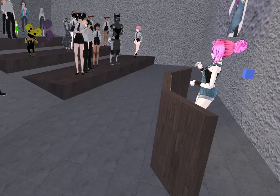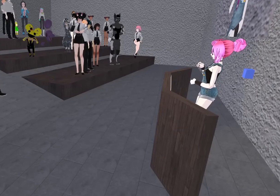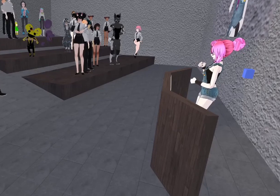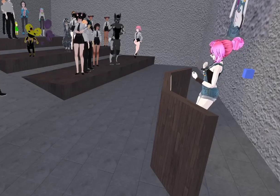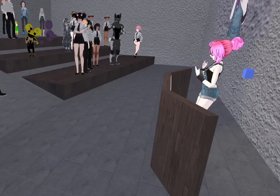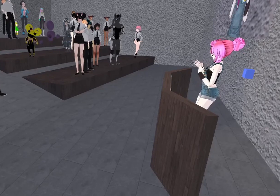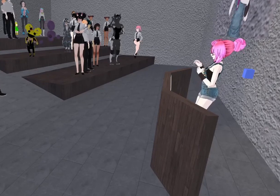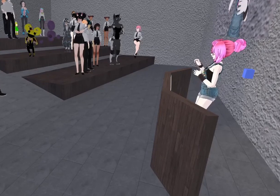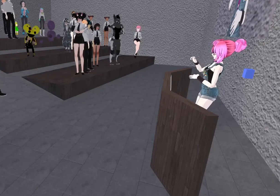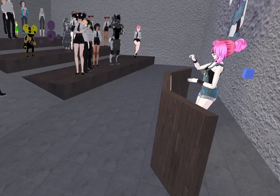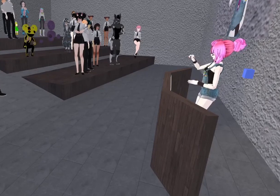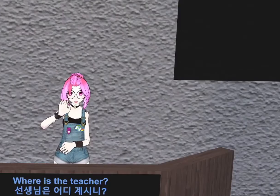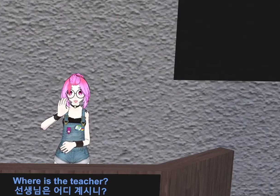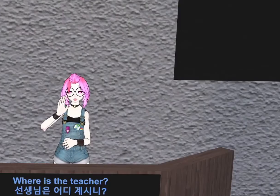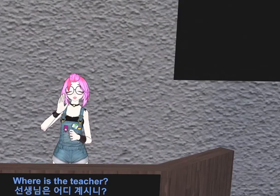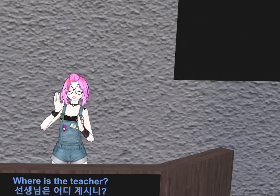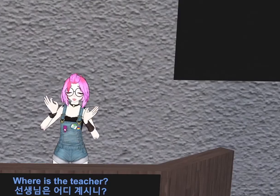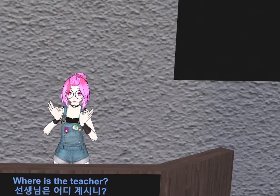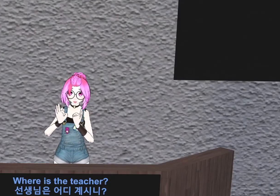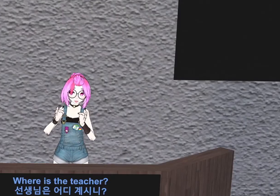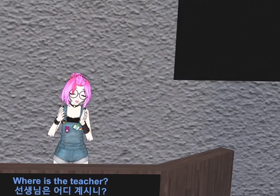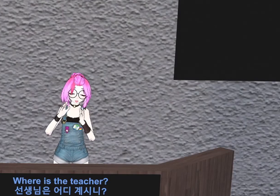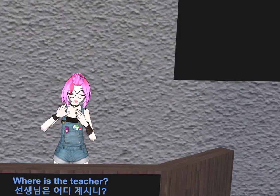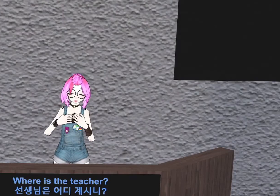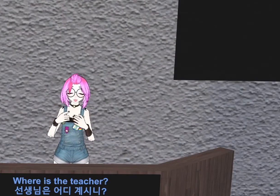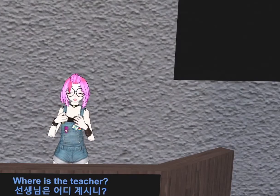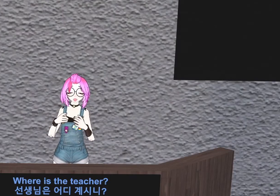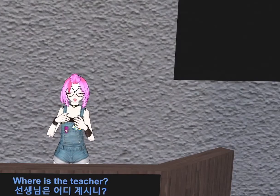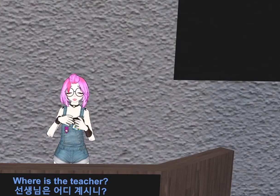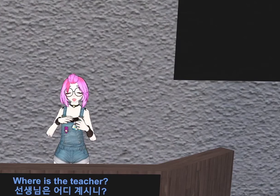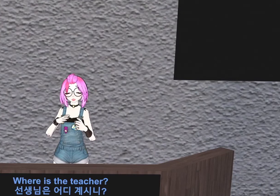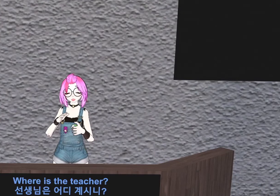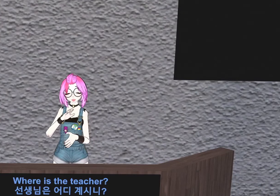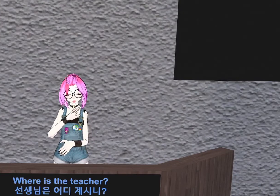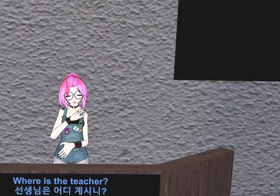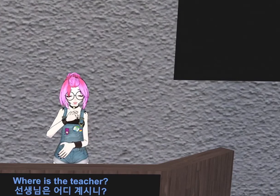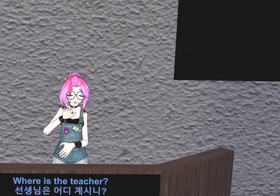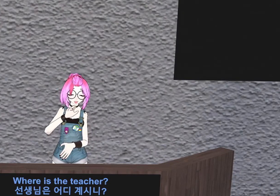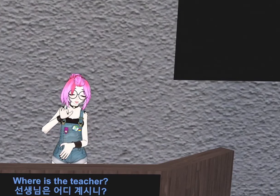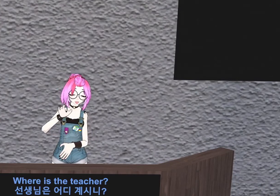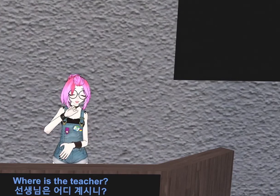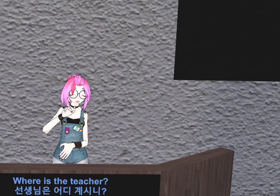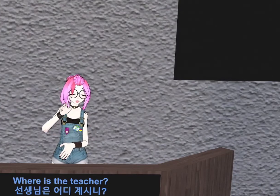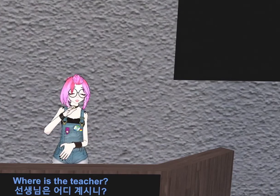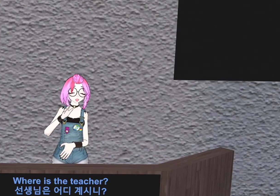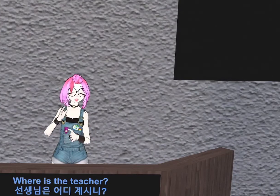Oh, yeah, that's actually a really great question. The alphabet is a perfect way to start. Not only is it going to help you because you could just finger spell